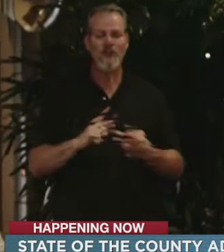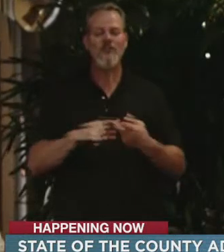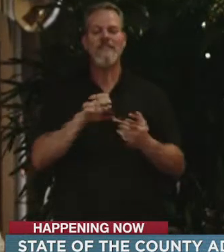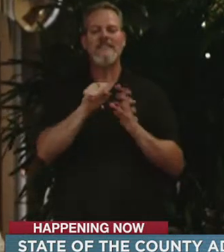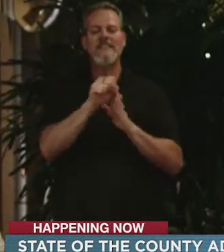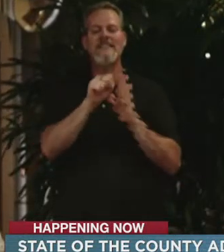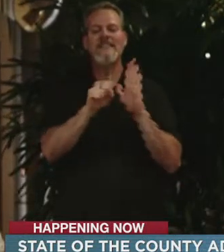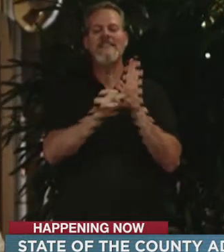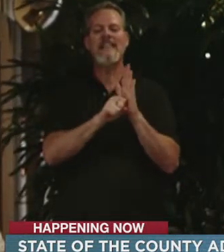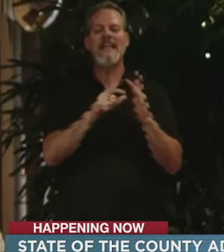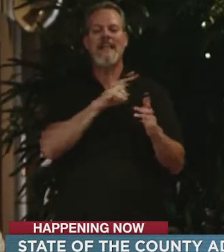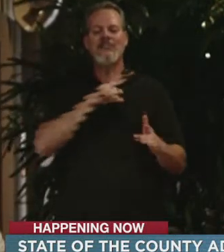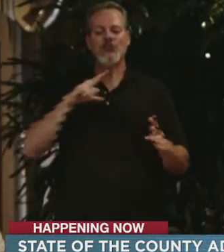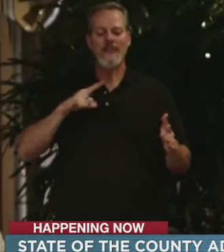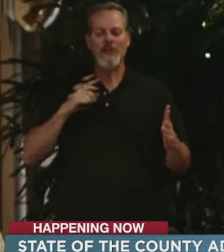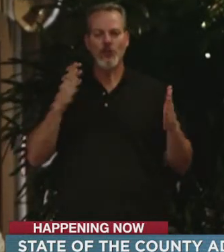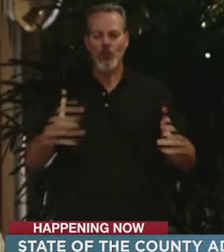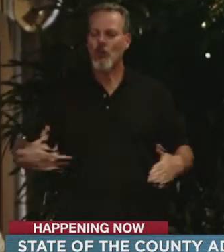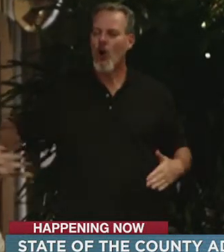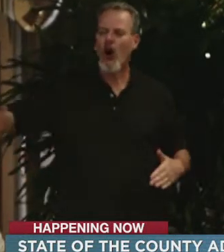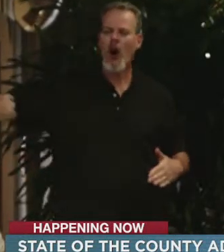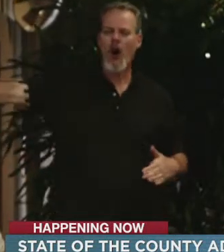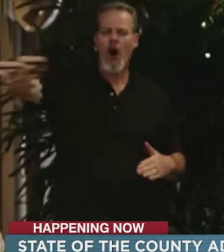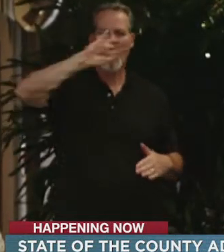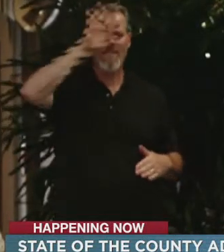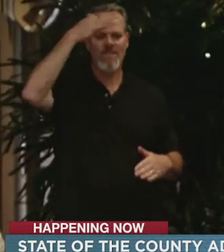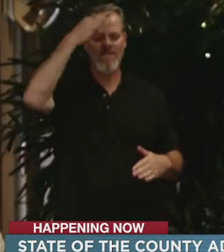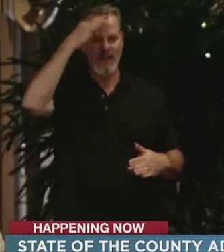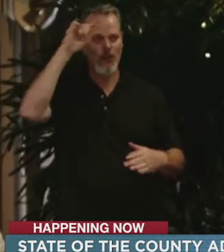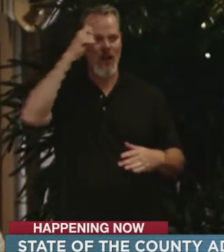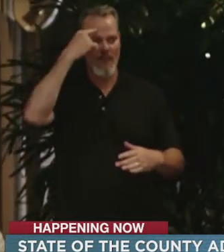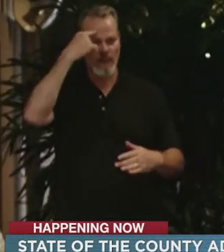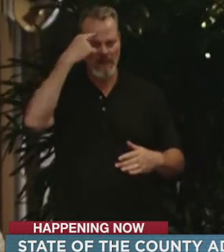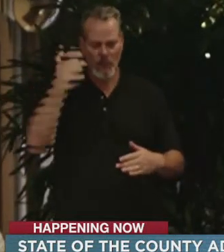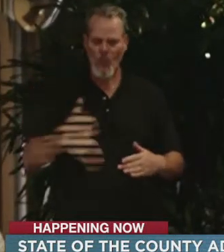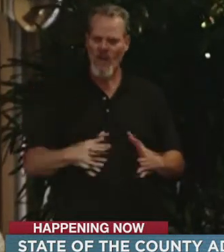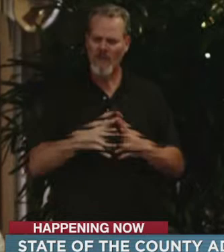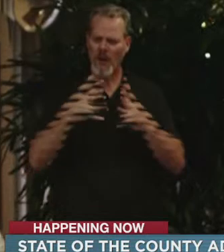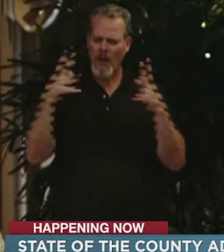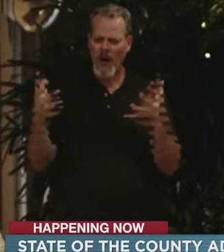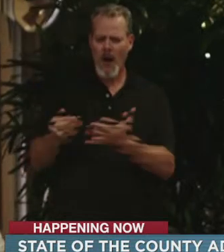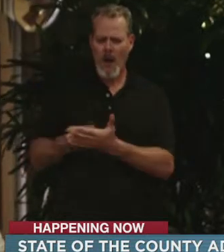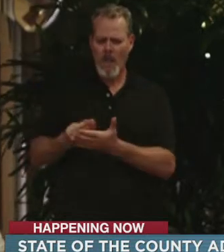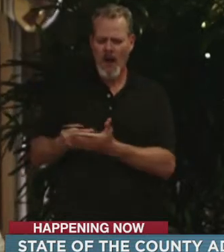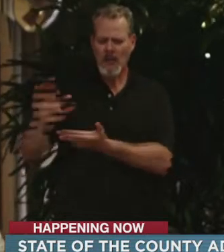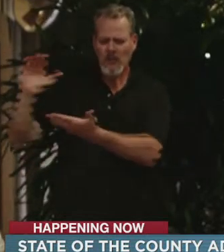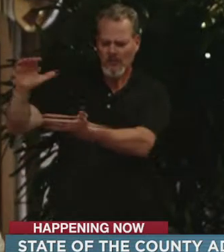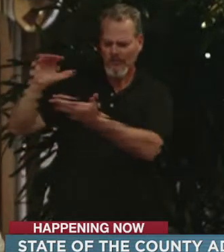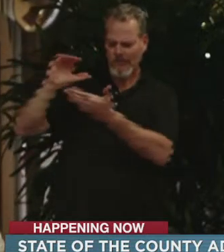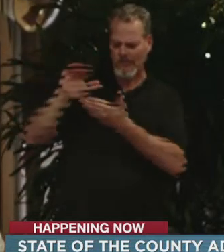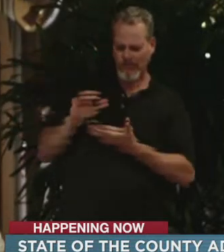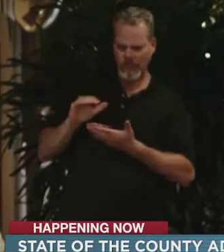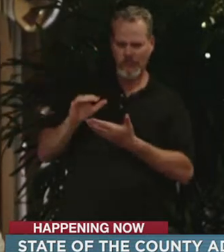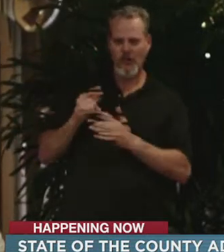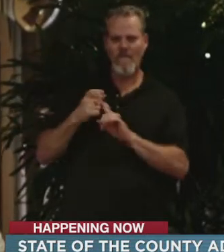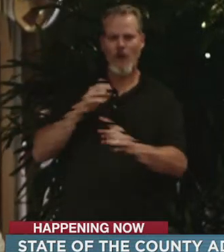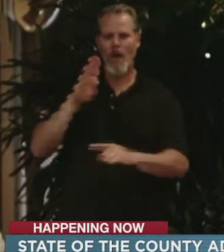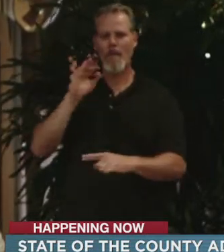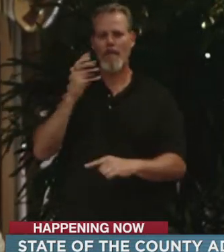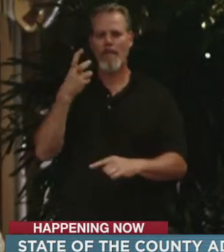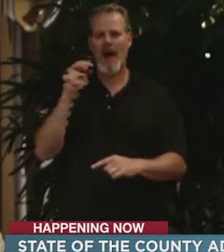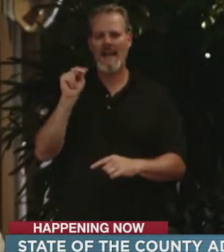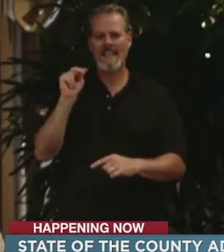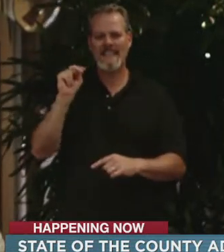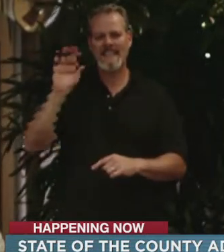we have that alignment from the federal government. I mean, we have an unprecedented amount of funds being dedicated from the Biden's packages